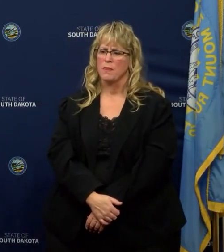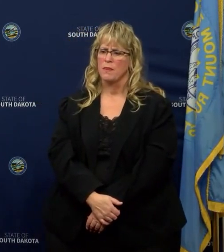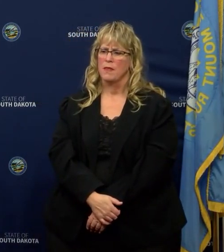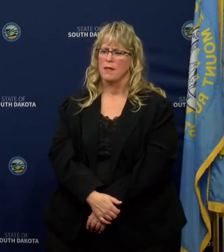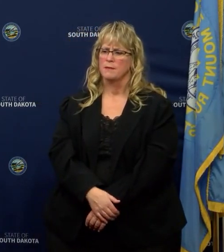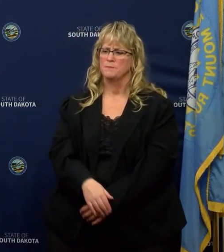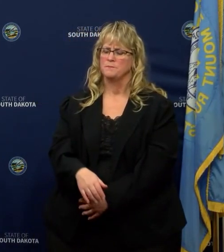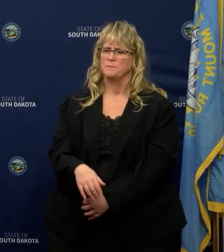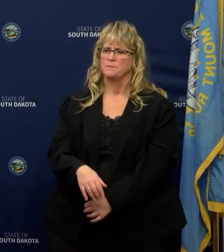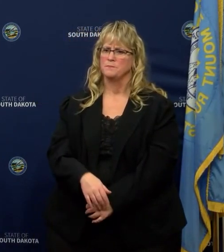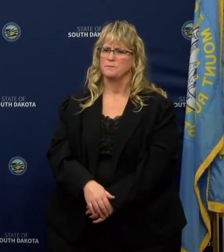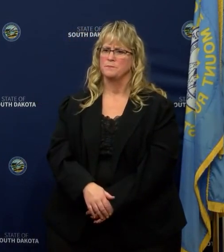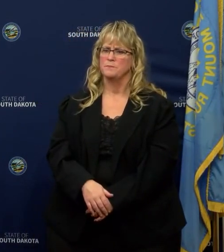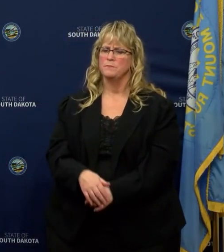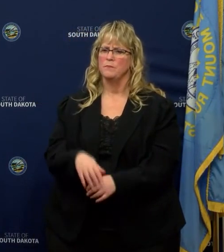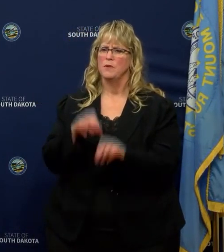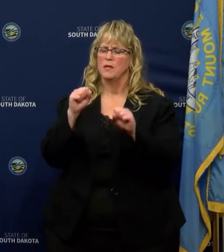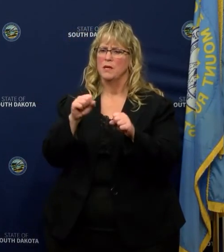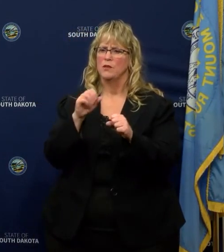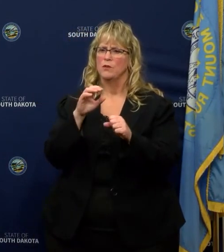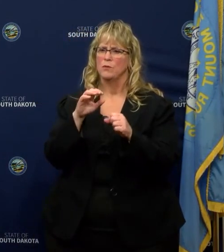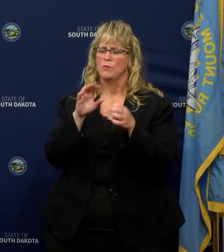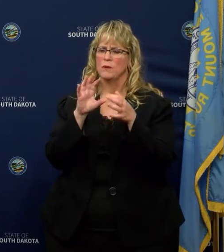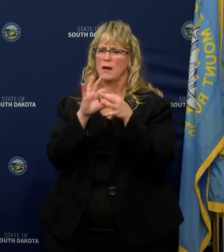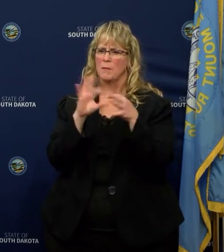the 8th Circuit Court